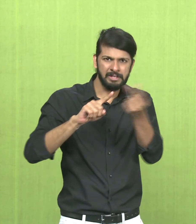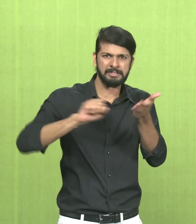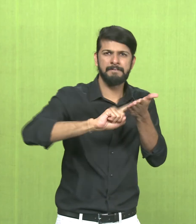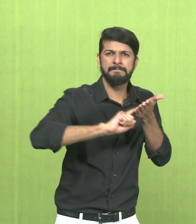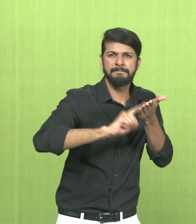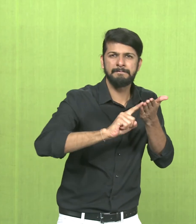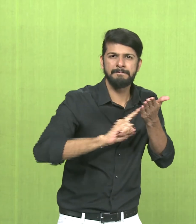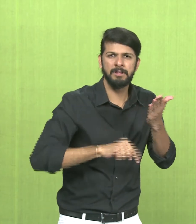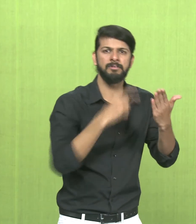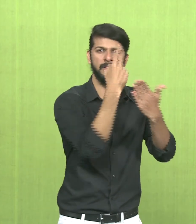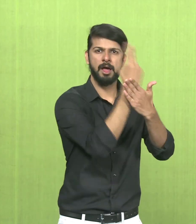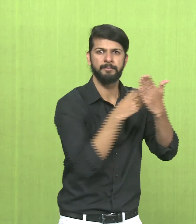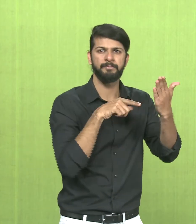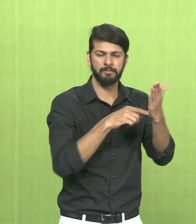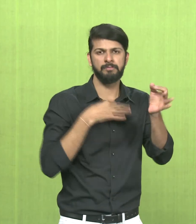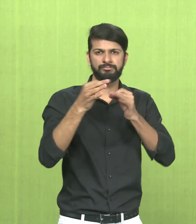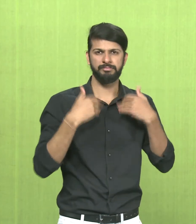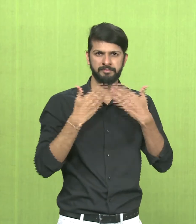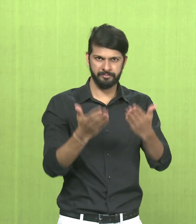Next, we will learn about charcoal as a medium.